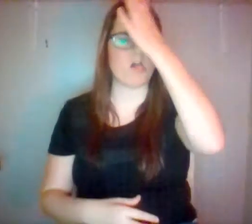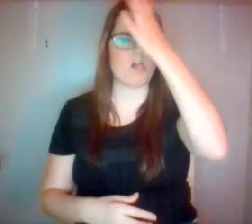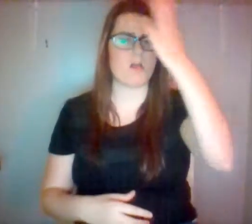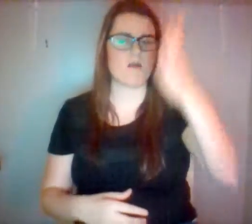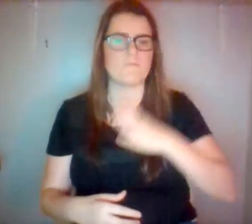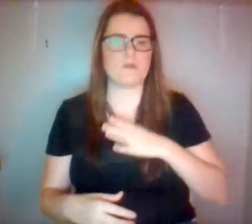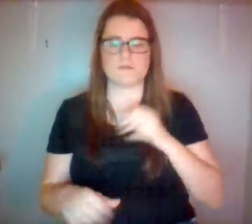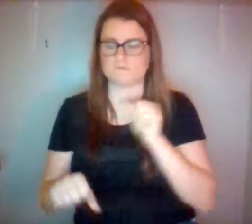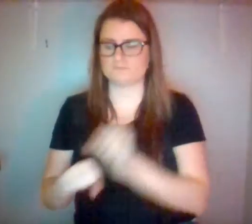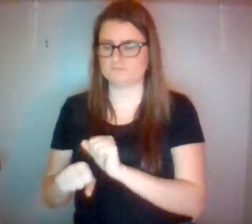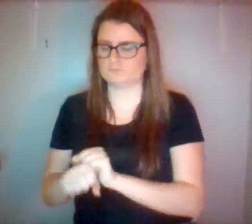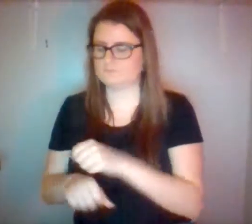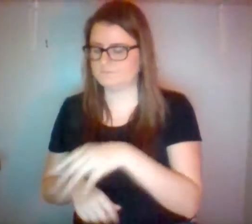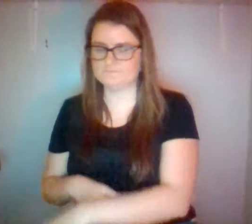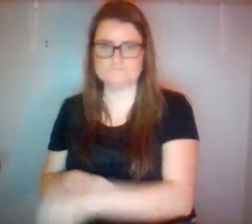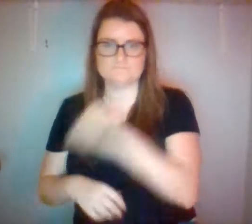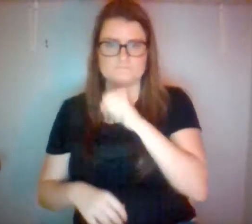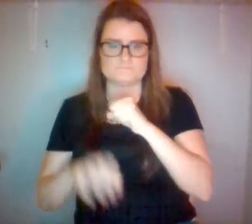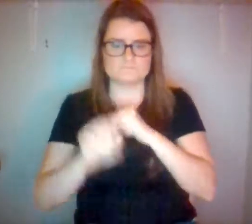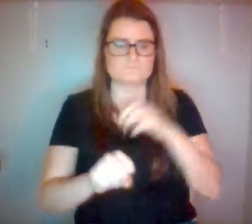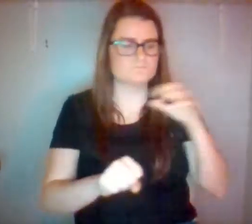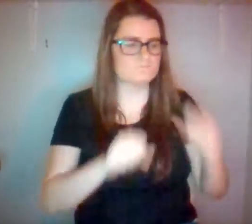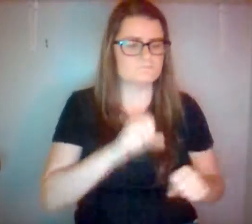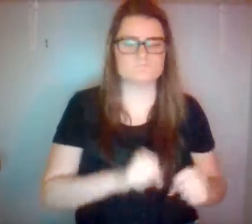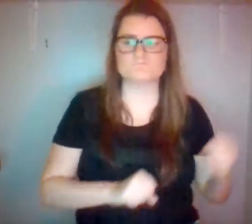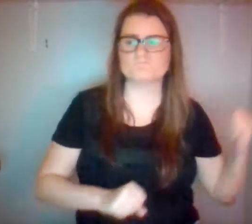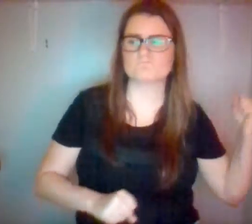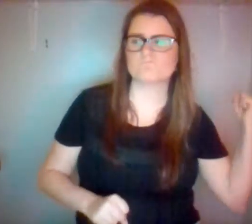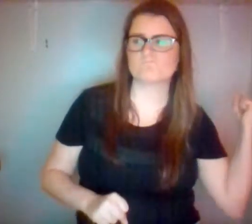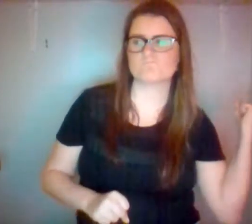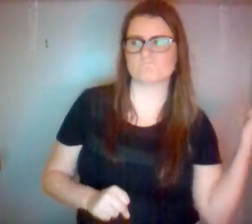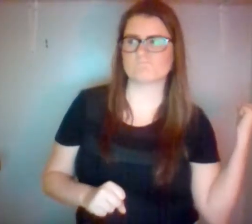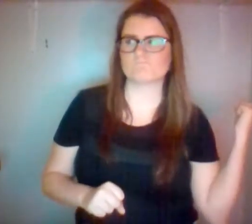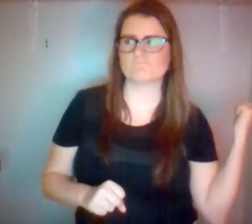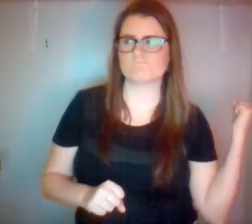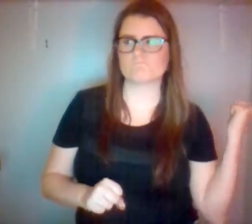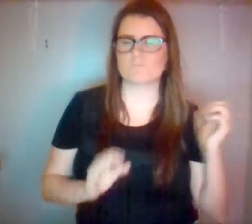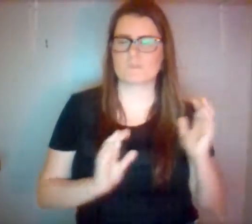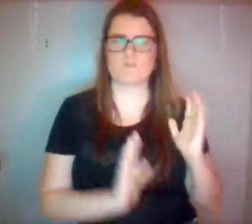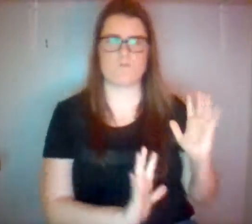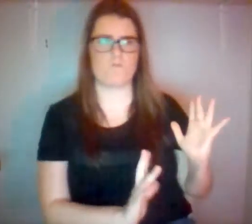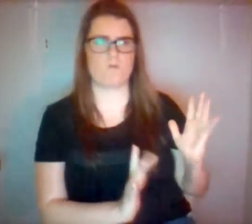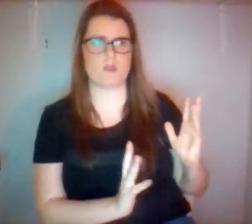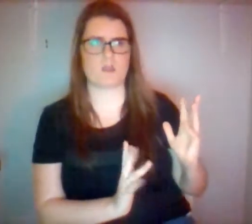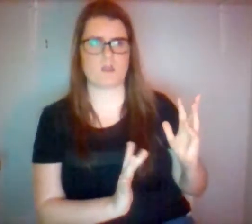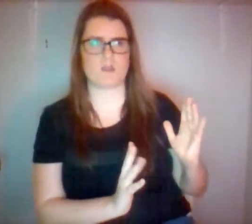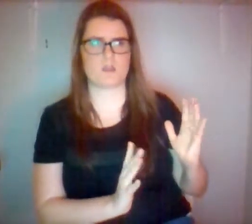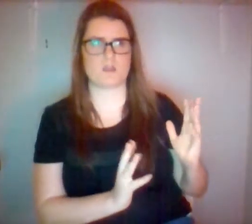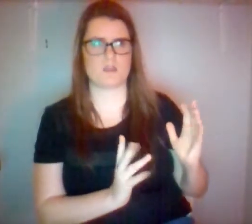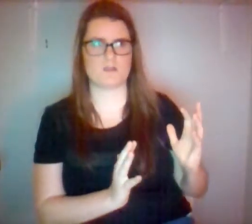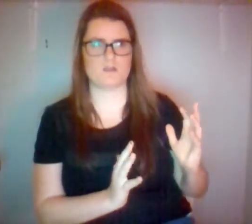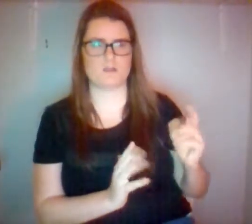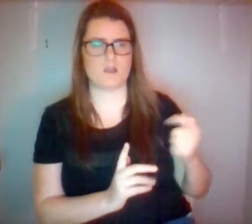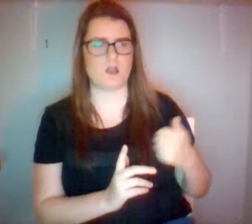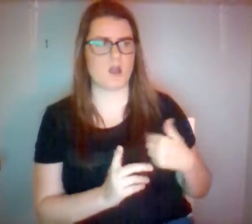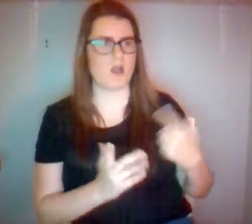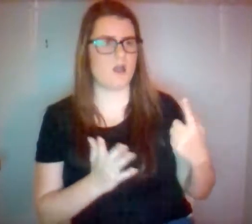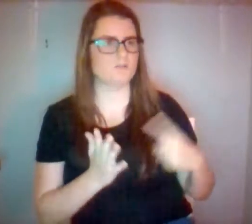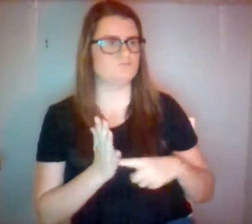him. I've shown you many great miracles, said Jesus. For which one of them am I being stoned? We're not going to stone you because